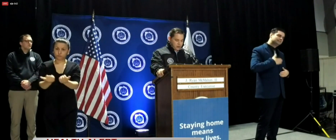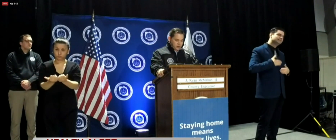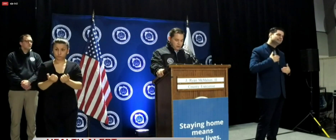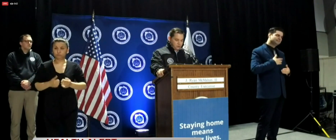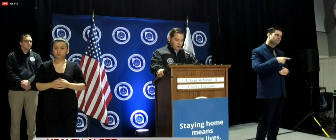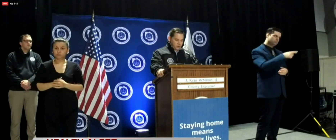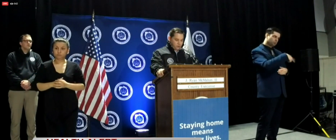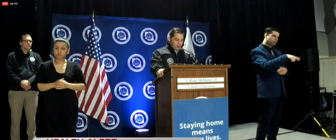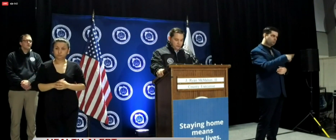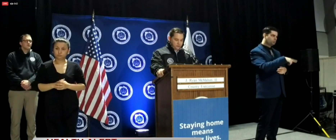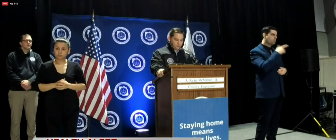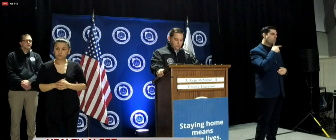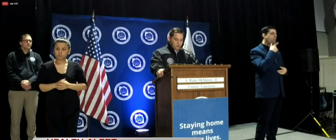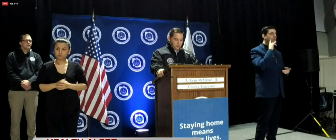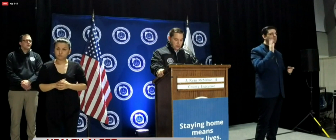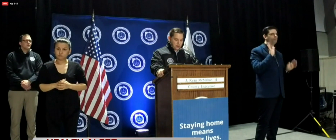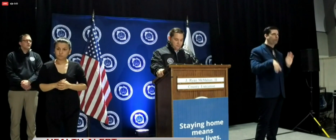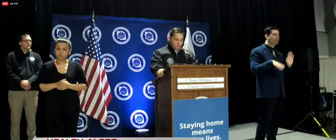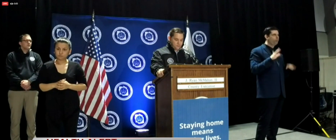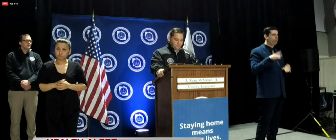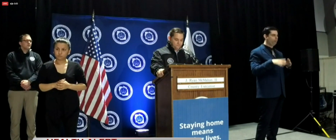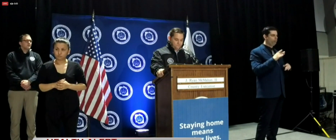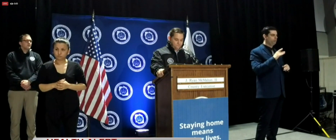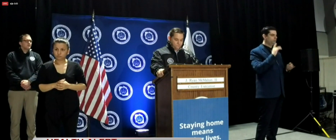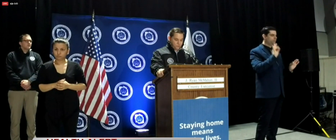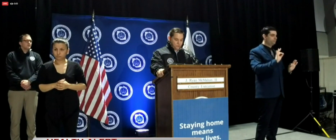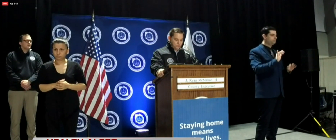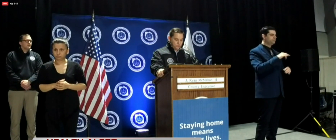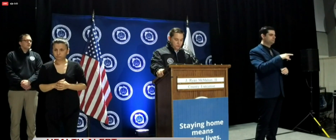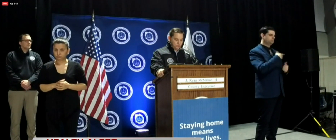Certainly, I want to